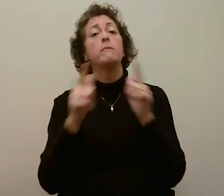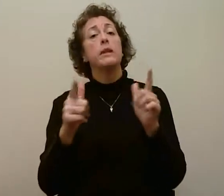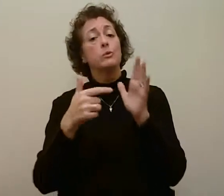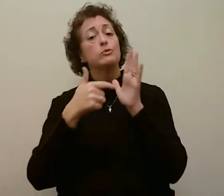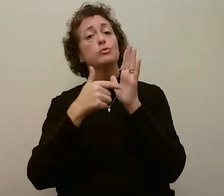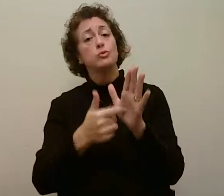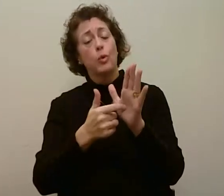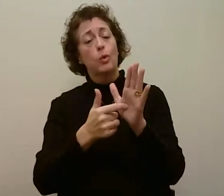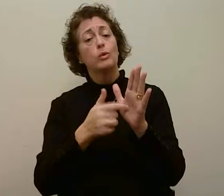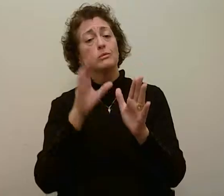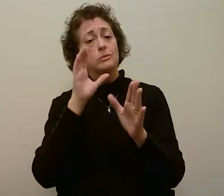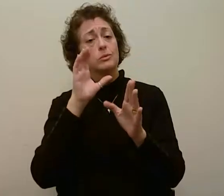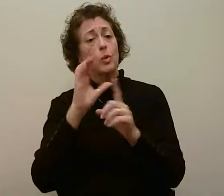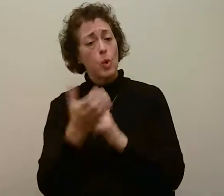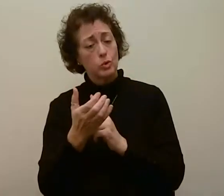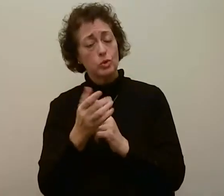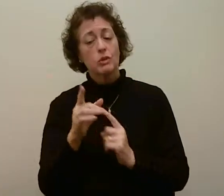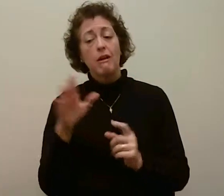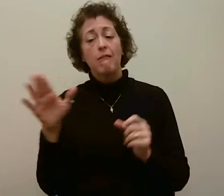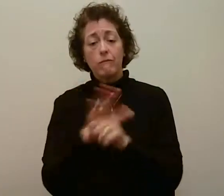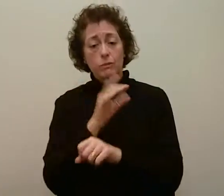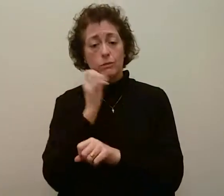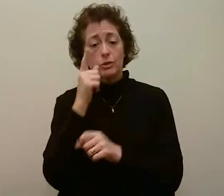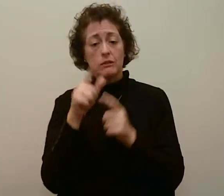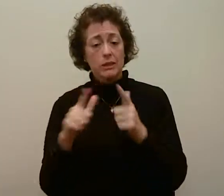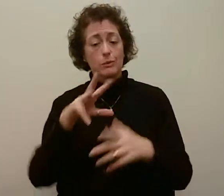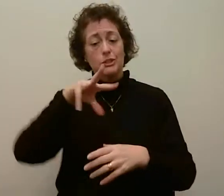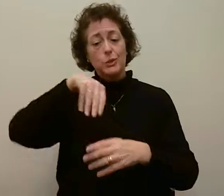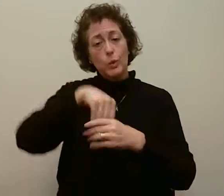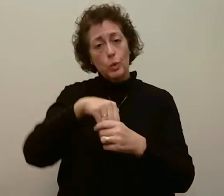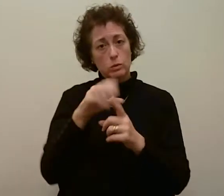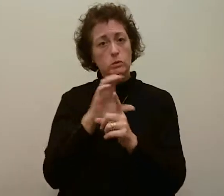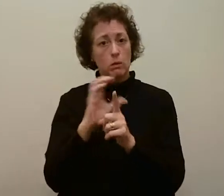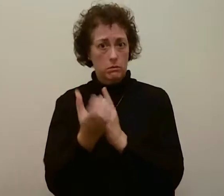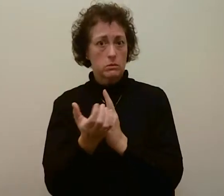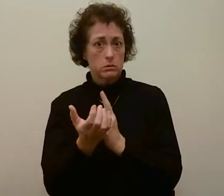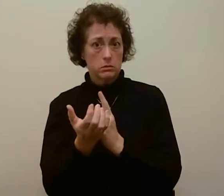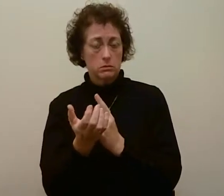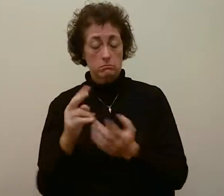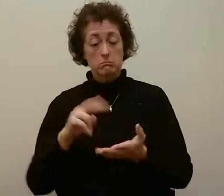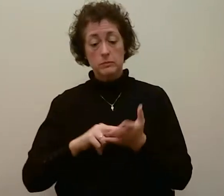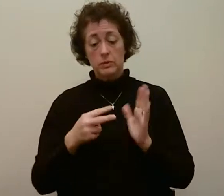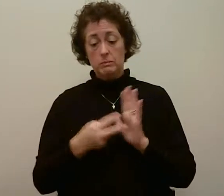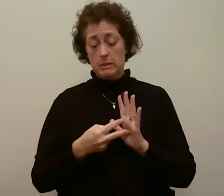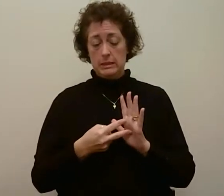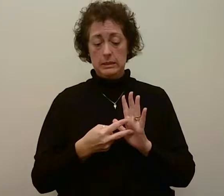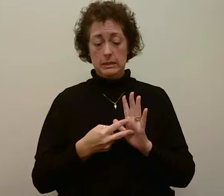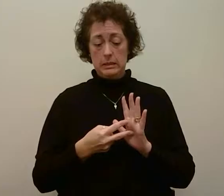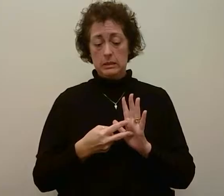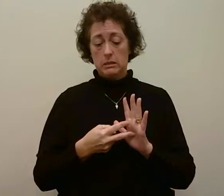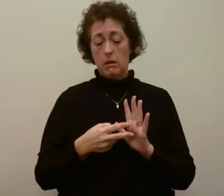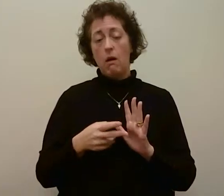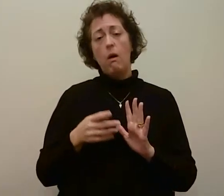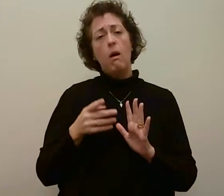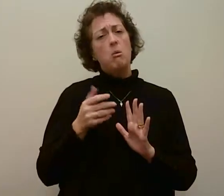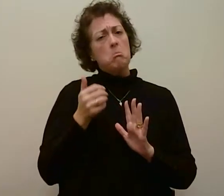language includes culture, and that allows you to be able to provide the